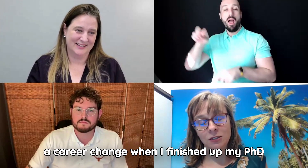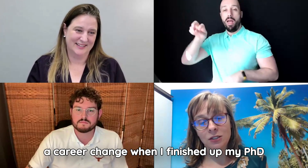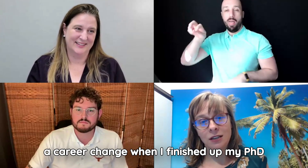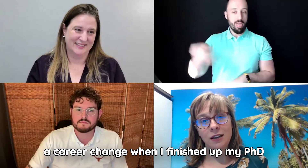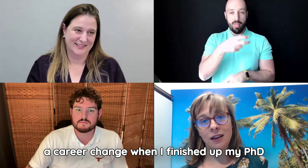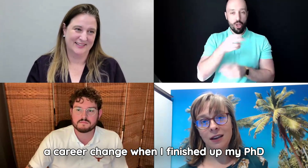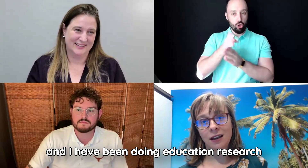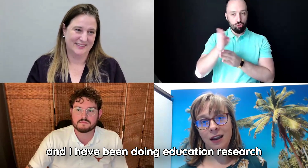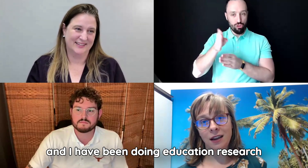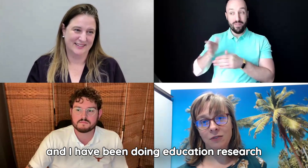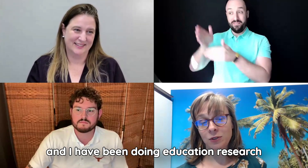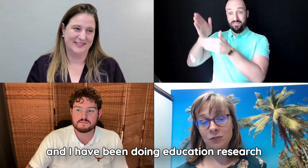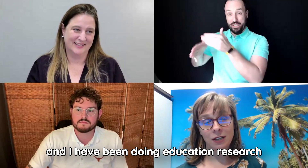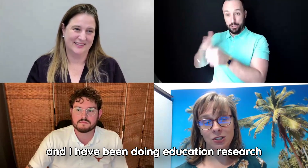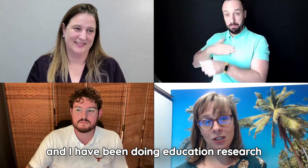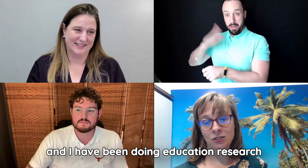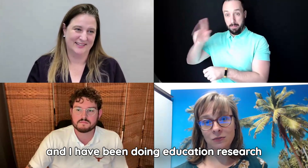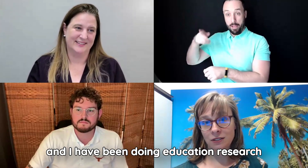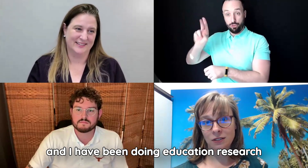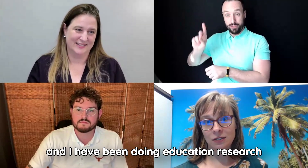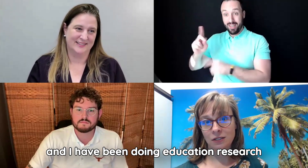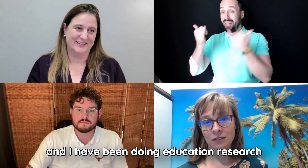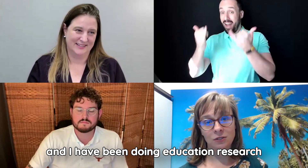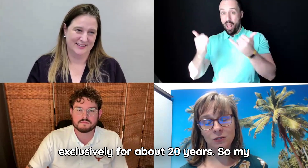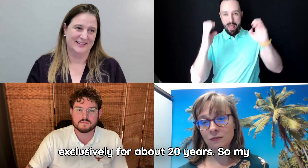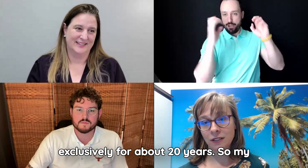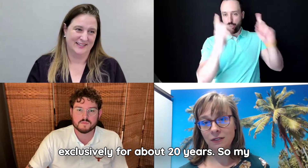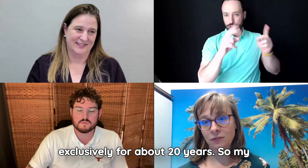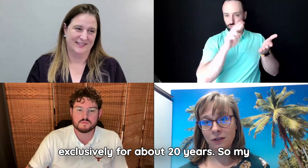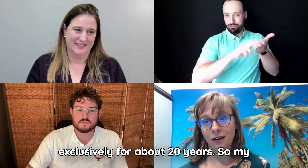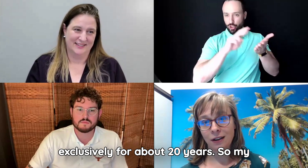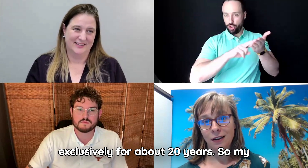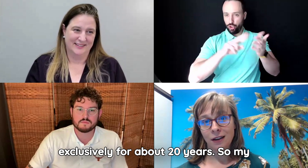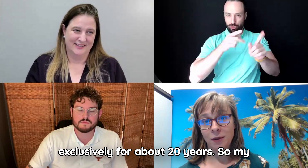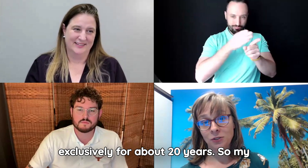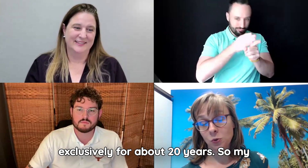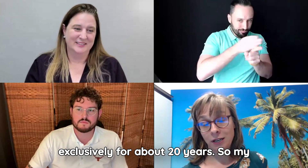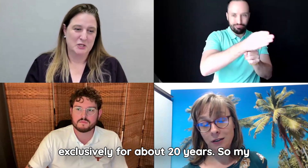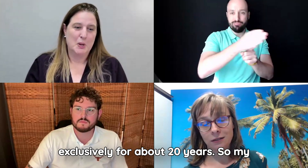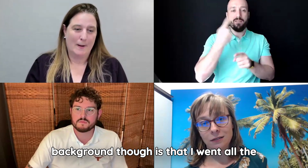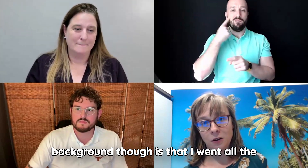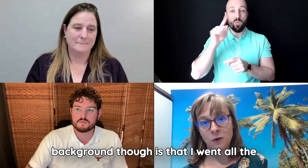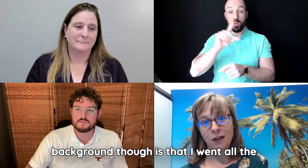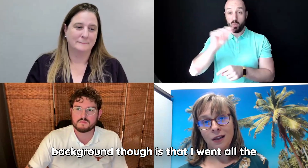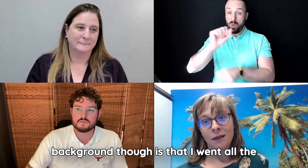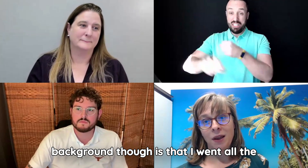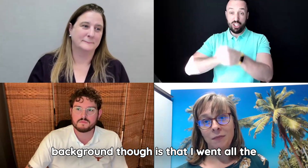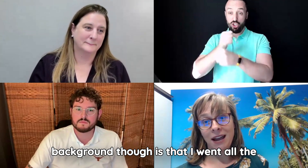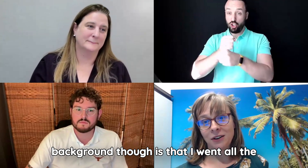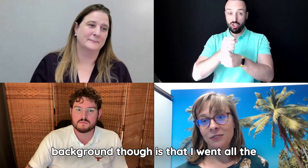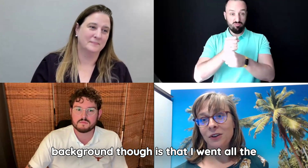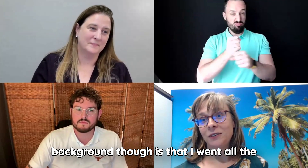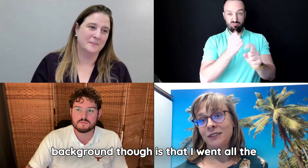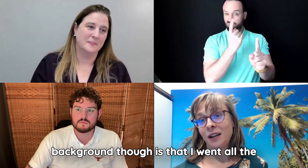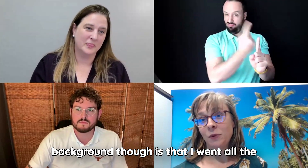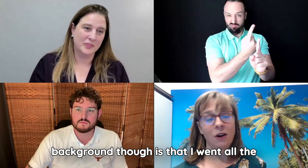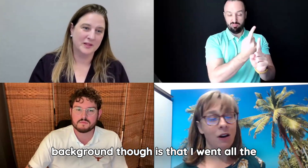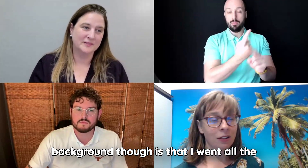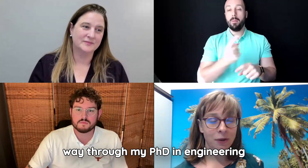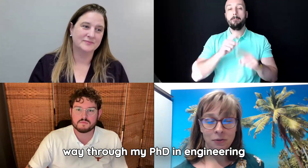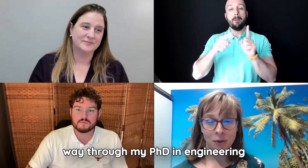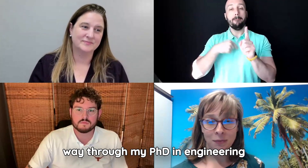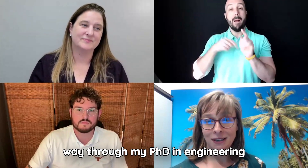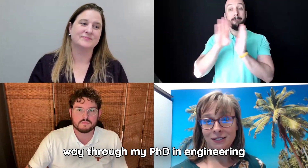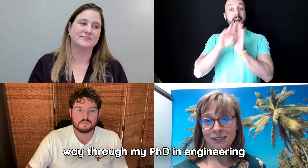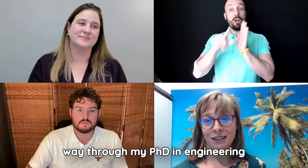up my PhD, and I have been doing education research exclusively for about 20 years. So my background, though, is that I went